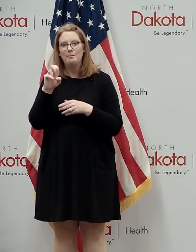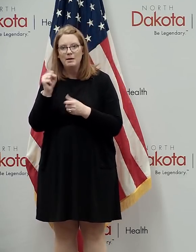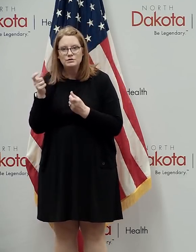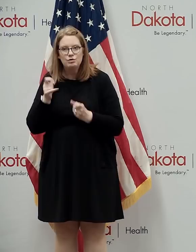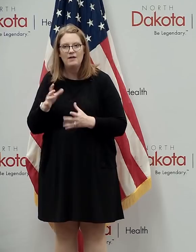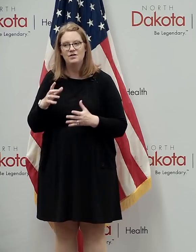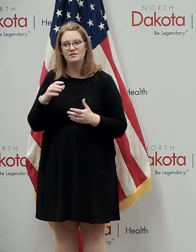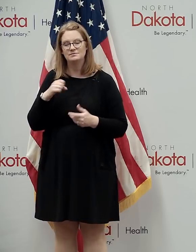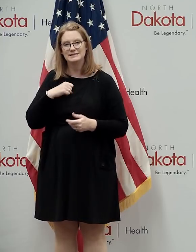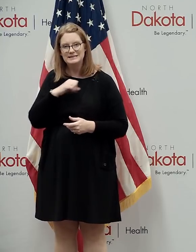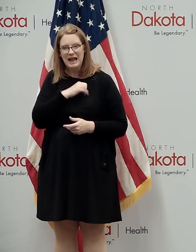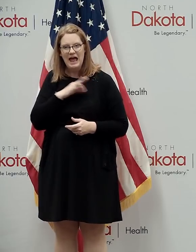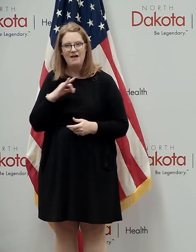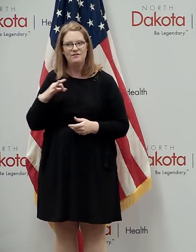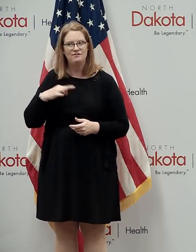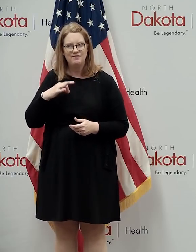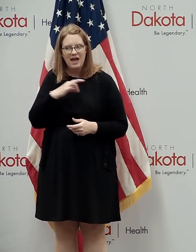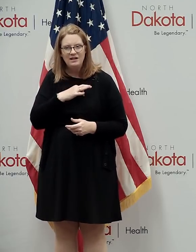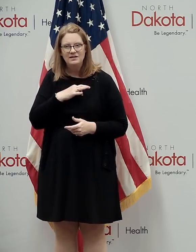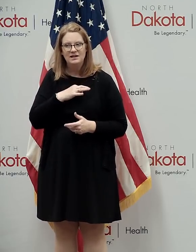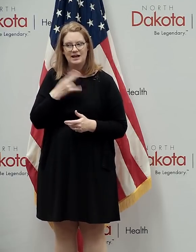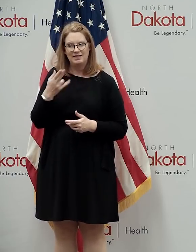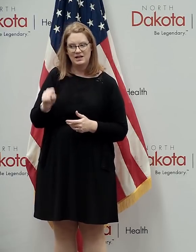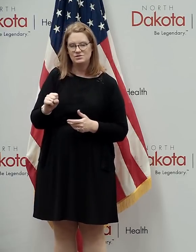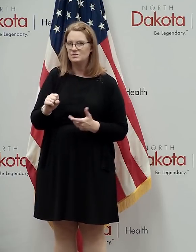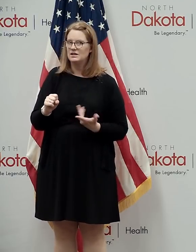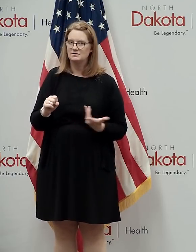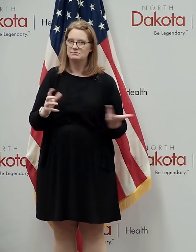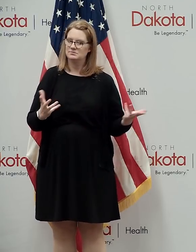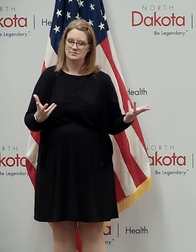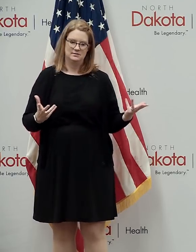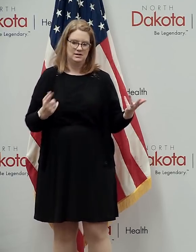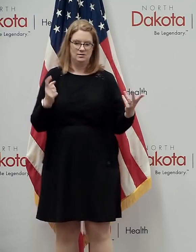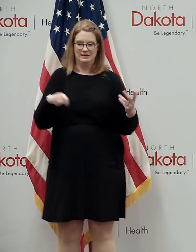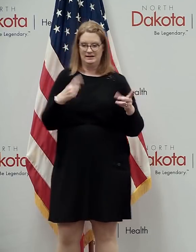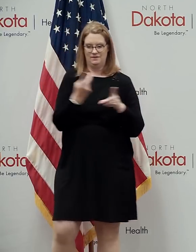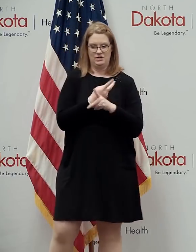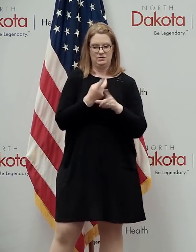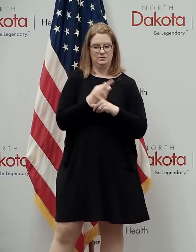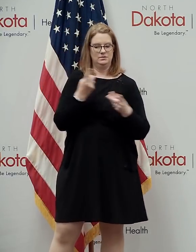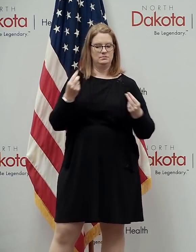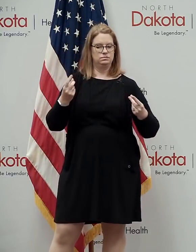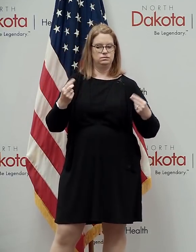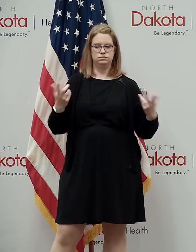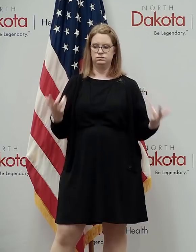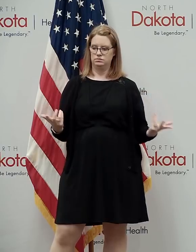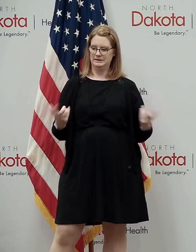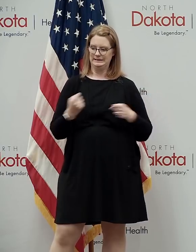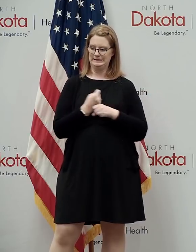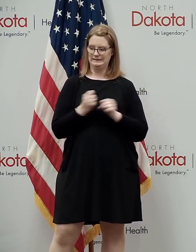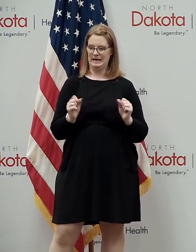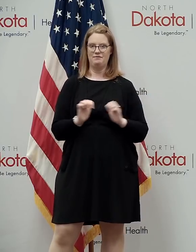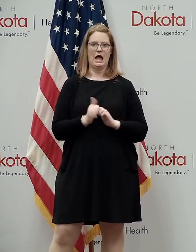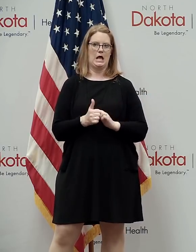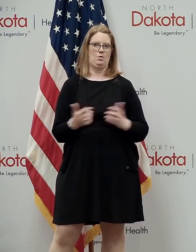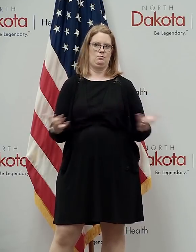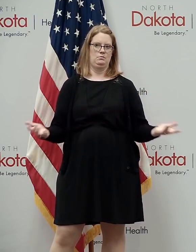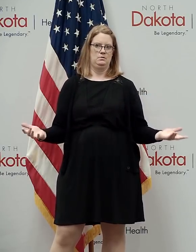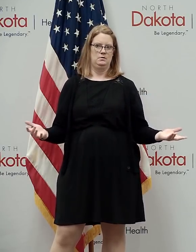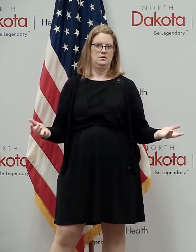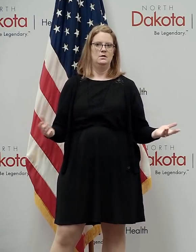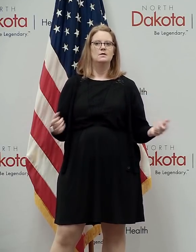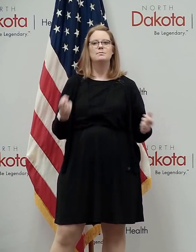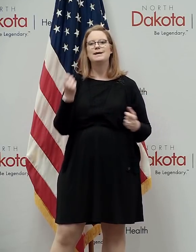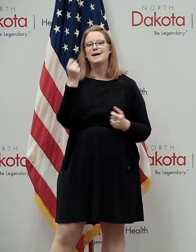and faculty, both at the high school and things. So we've got to figure out a way to do this where we can be safe for everyone in the school, but still get